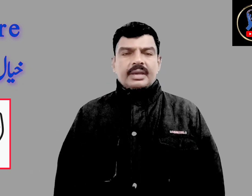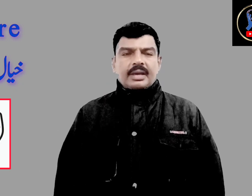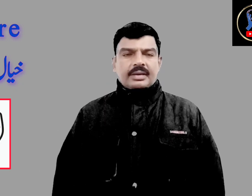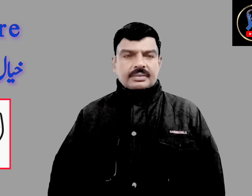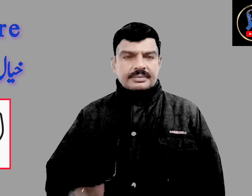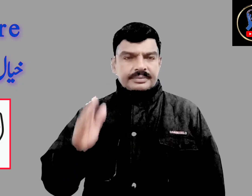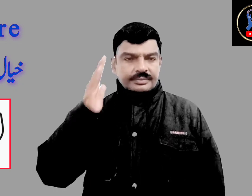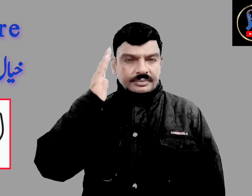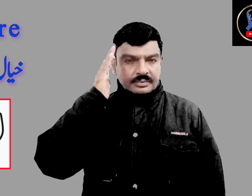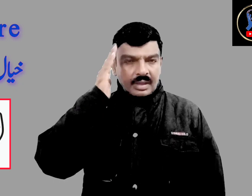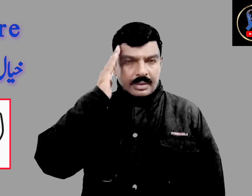care,